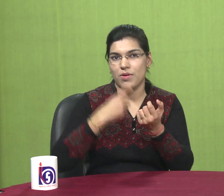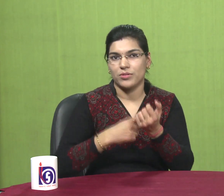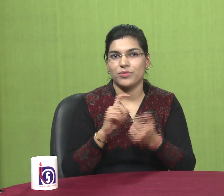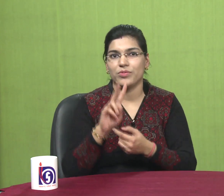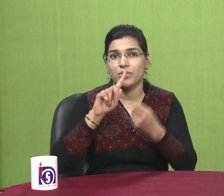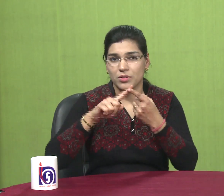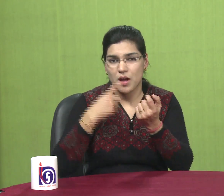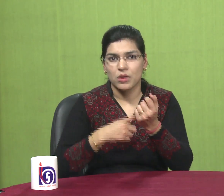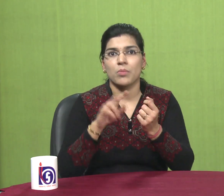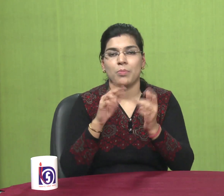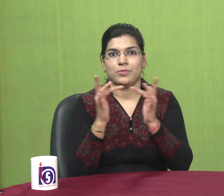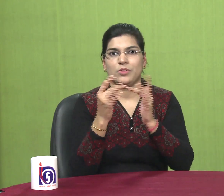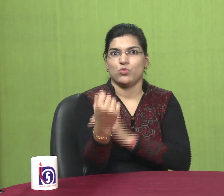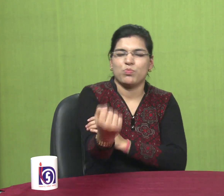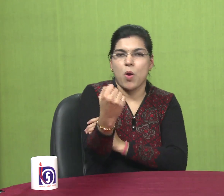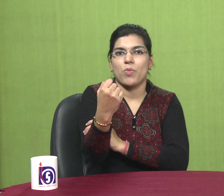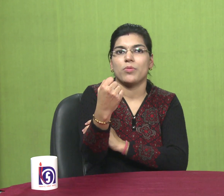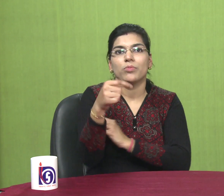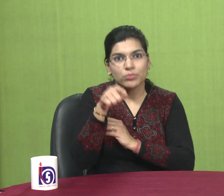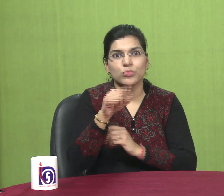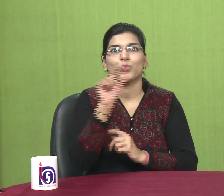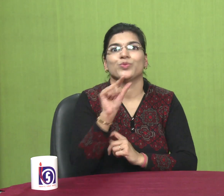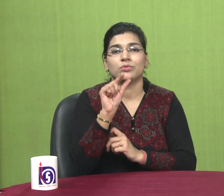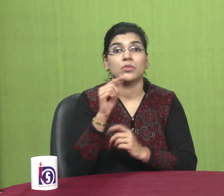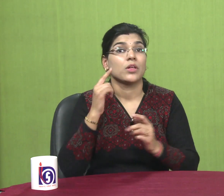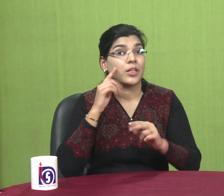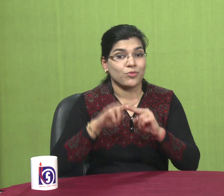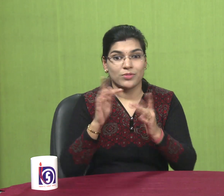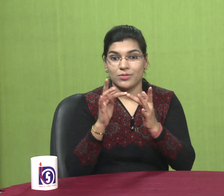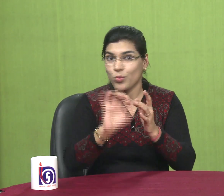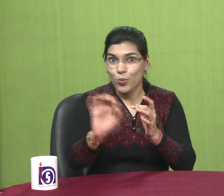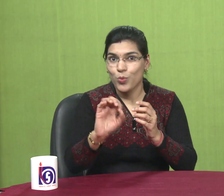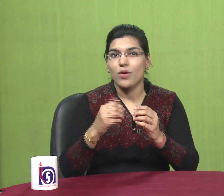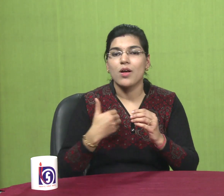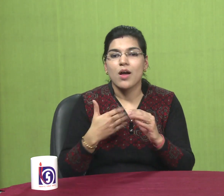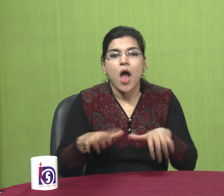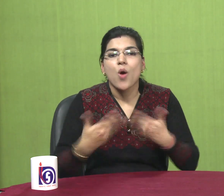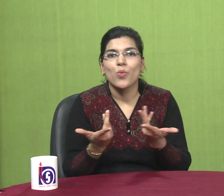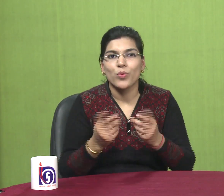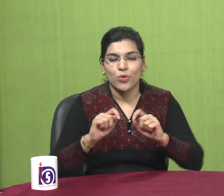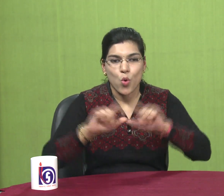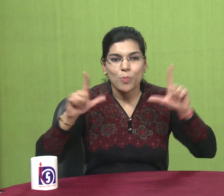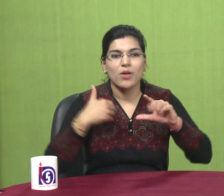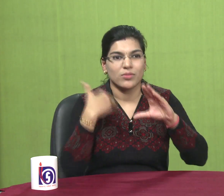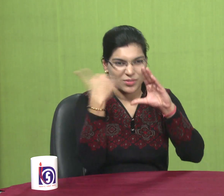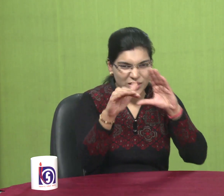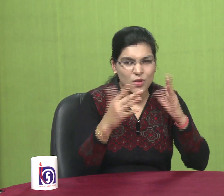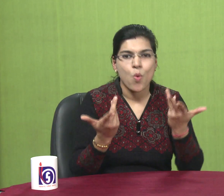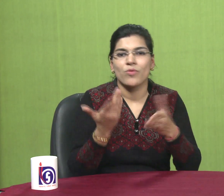put www.com. Web server. Web server, if there was no web server, we wouldn't have